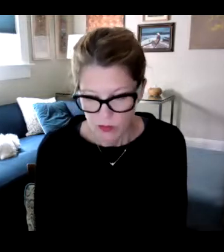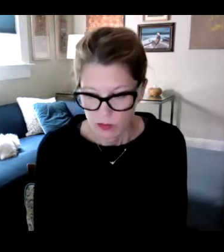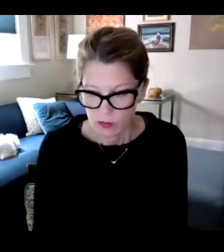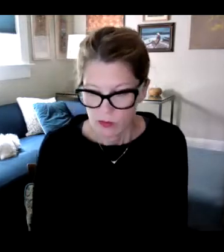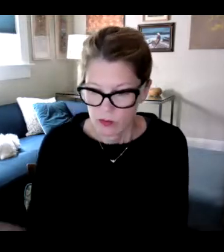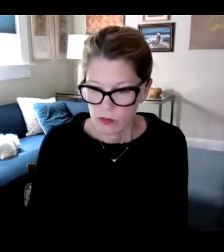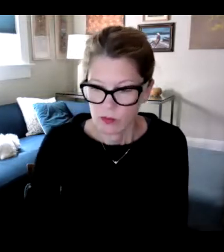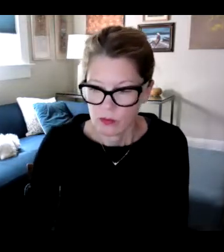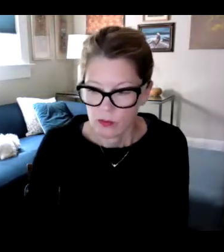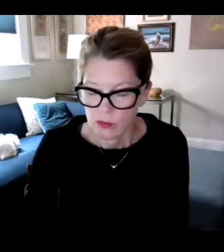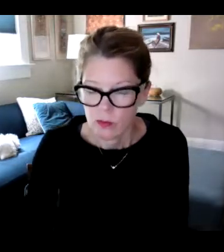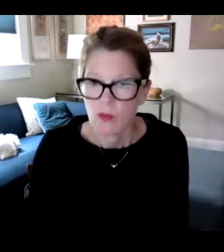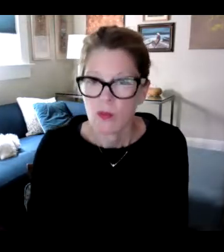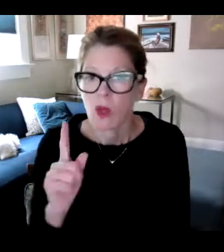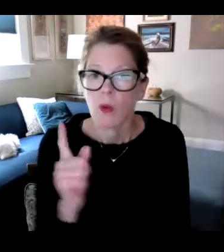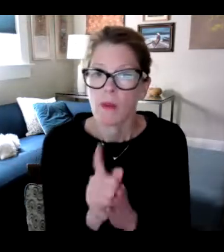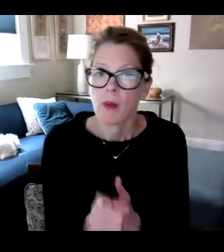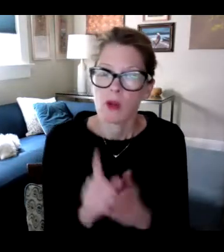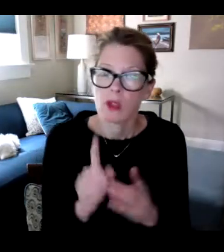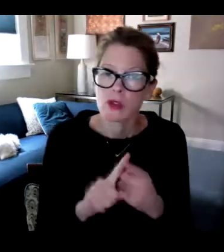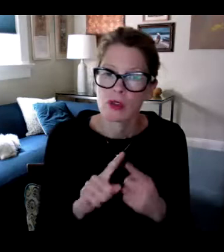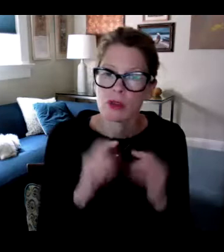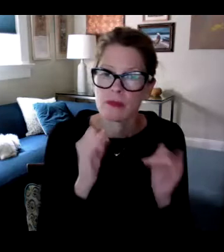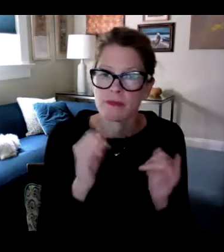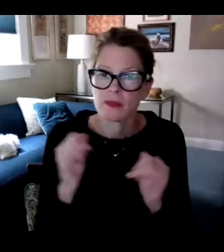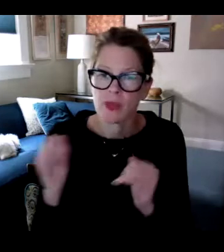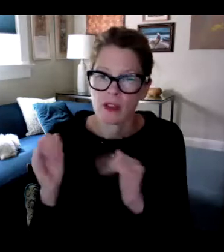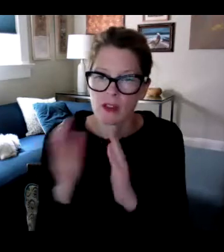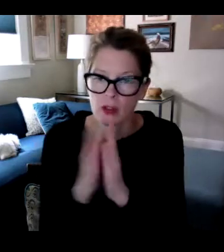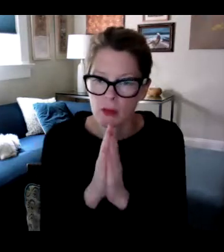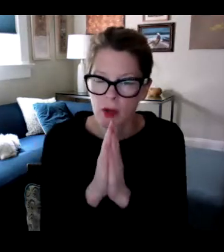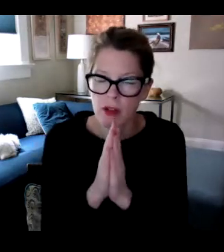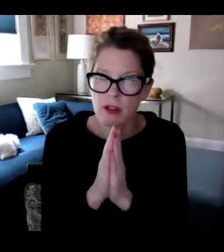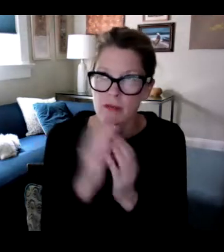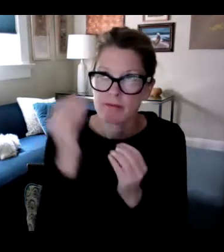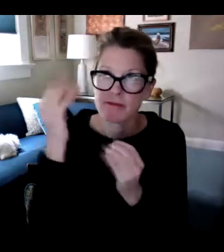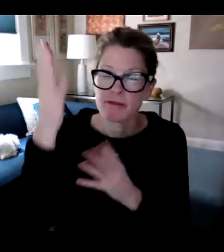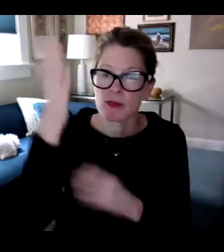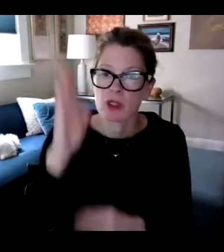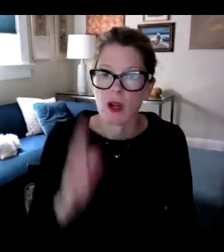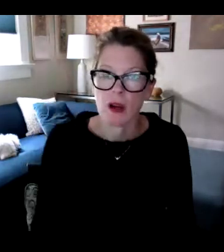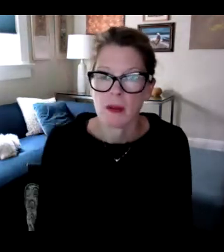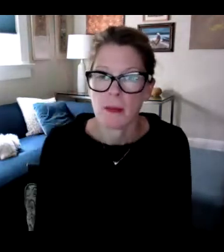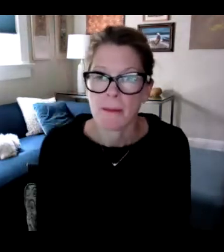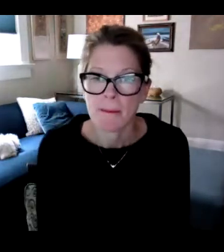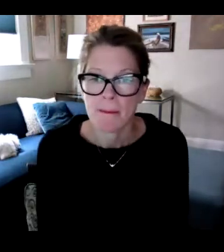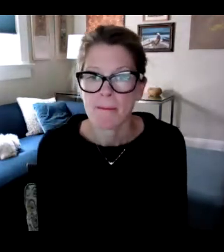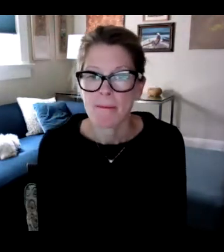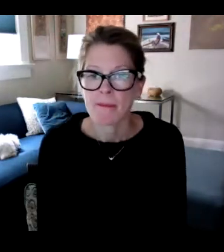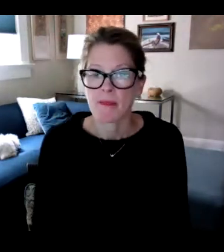Now we'll have a moment just to offer up our own prayers and intercessions, however you feel moved to pray tonight.